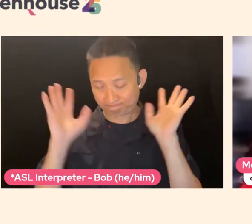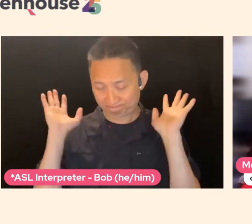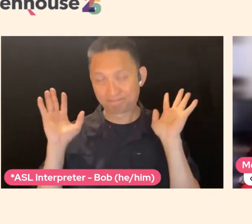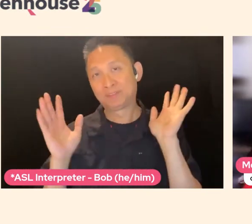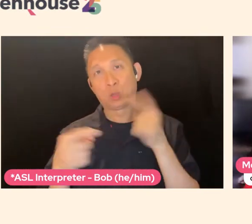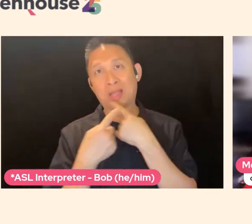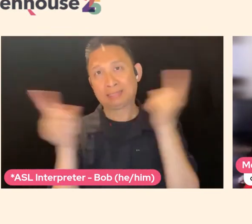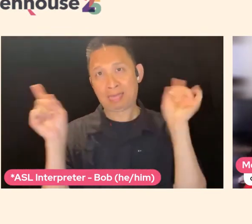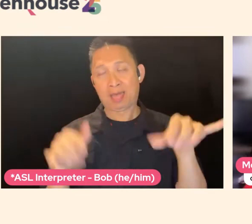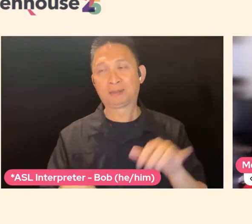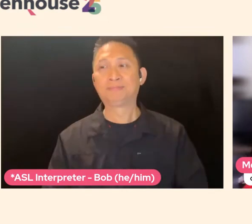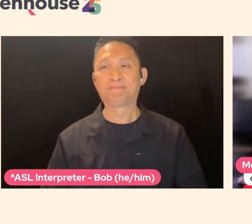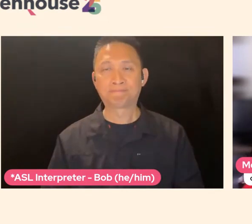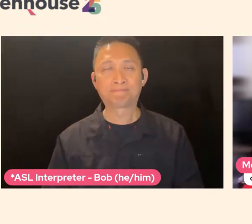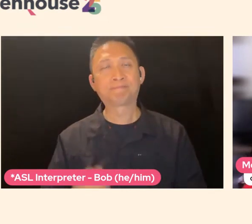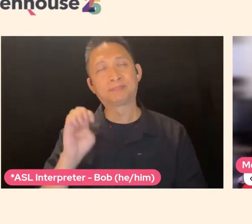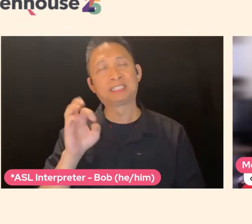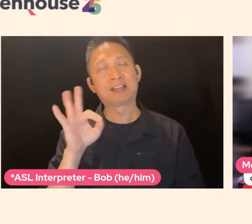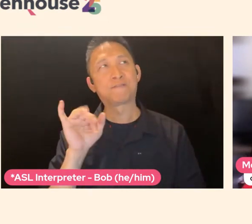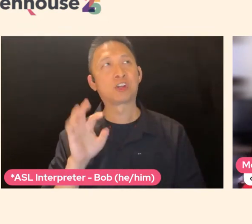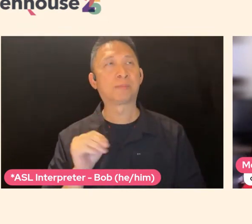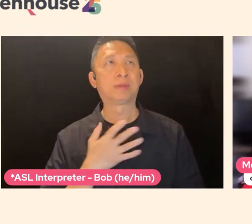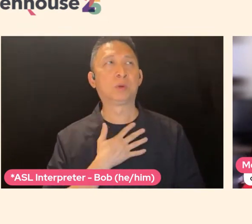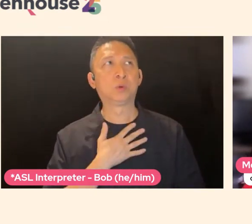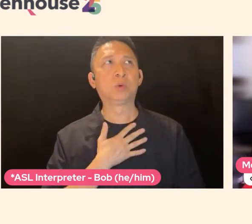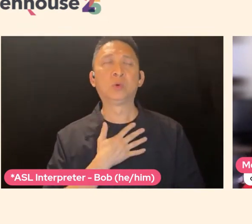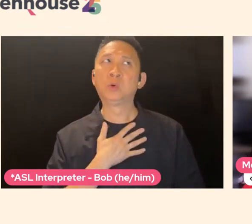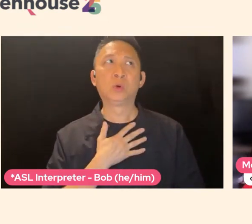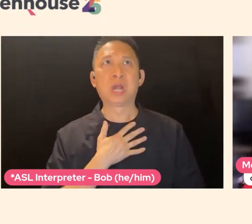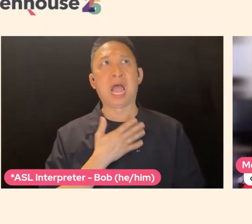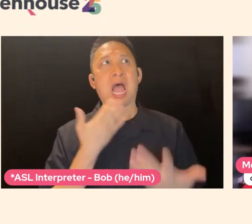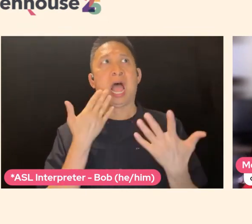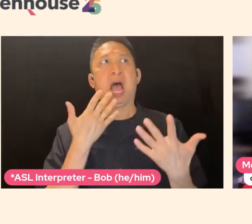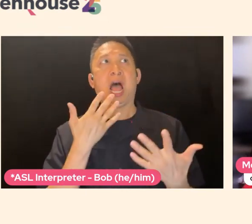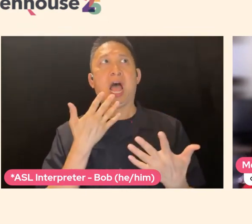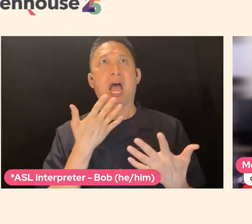That was harmful. I really don't know what to say.